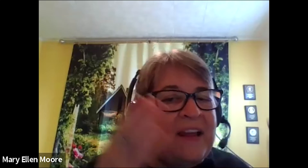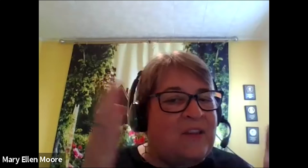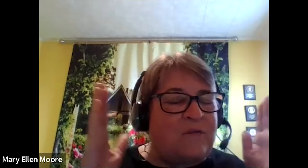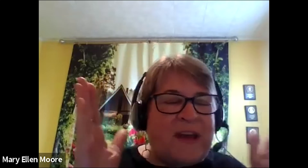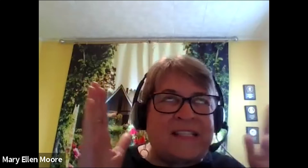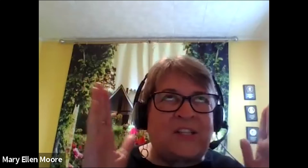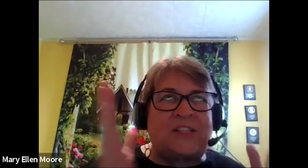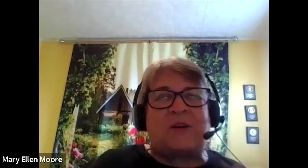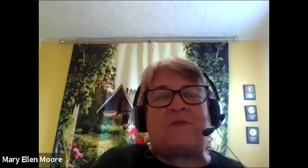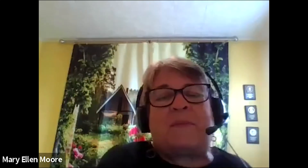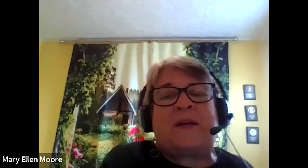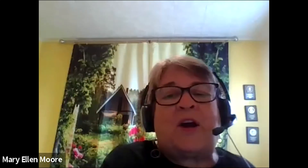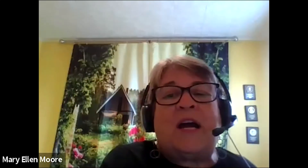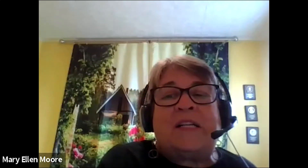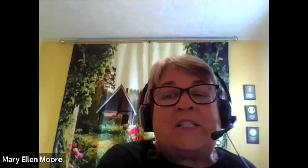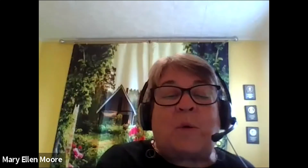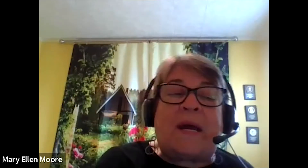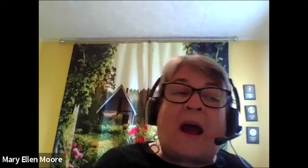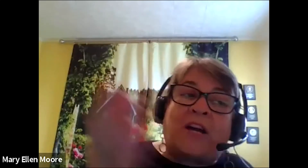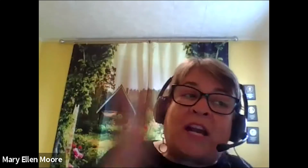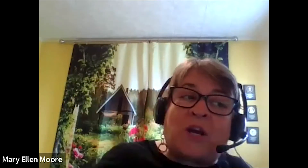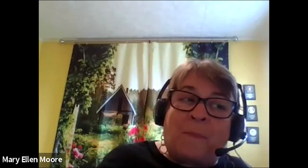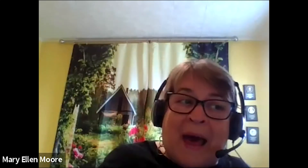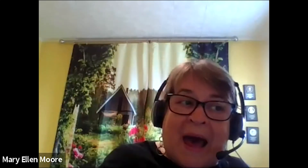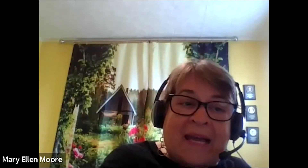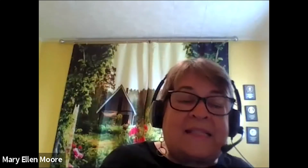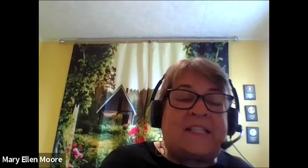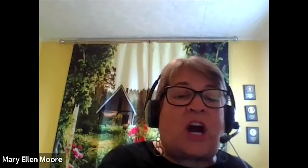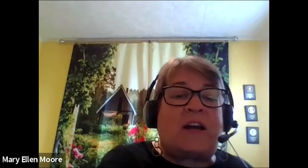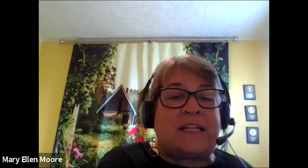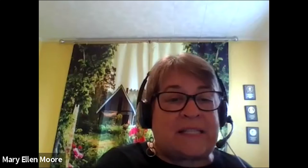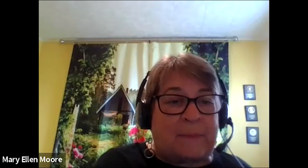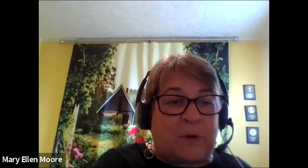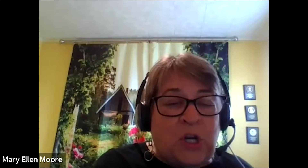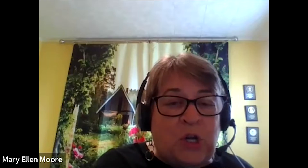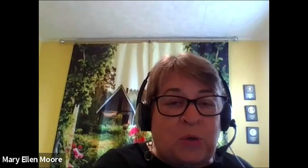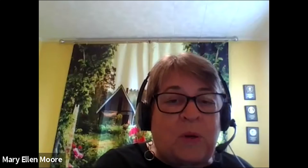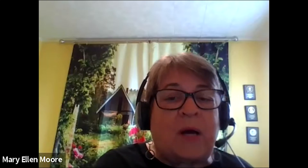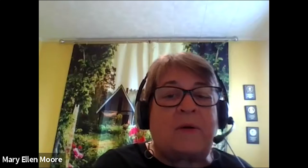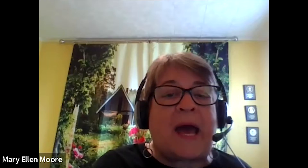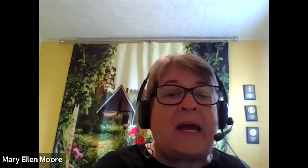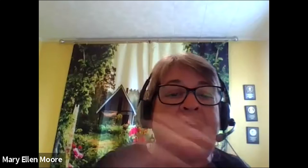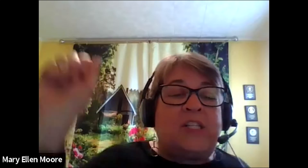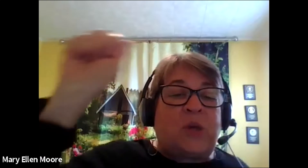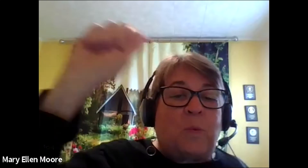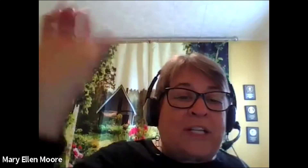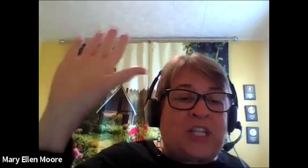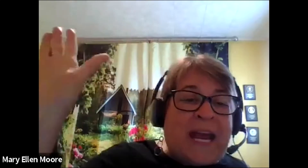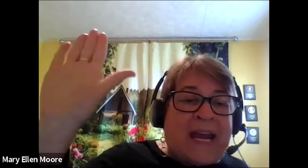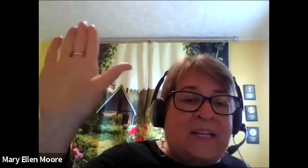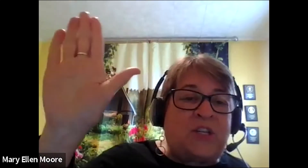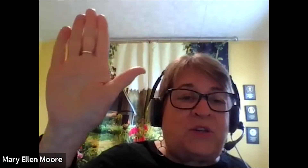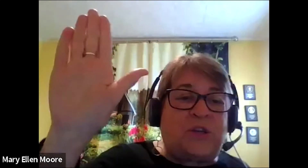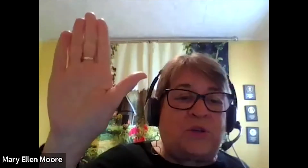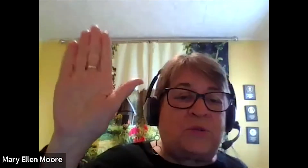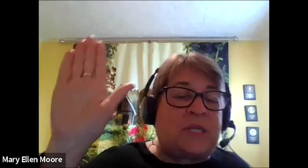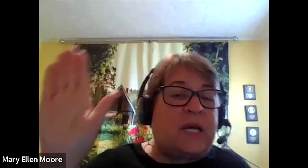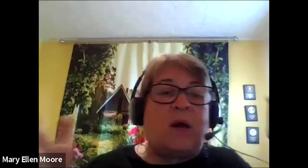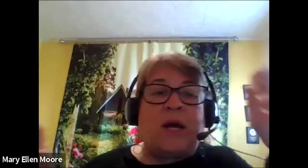Your face looks so familiar. So we are going to go back and start because some are new. Okay. So which hand do you use?